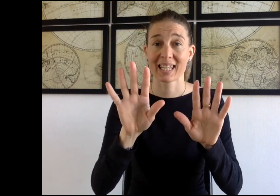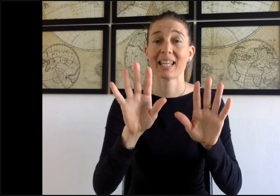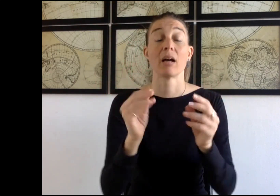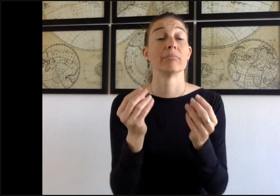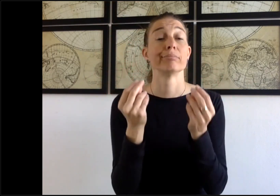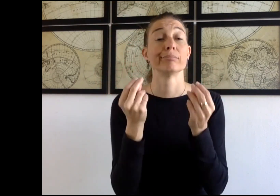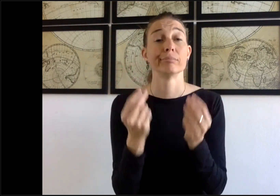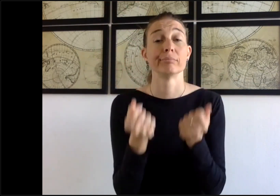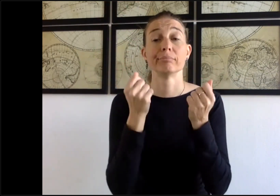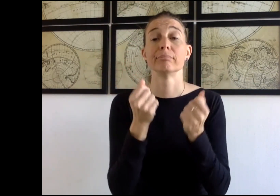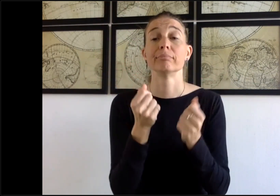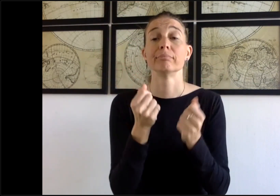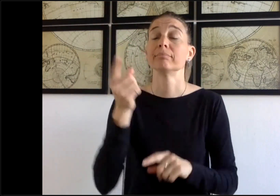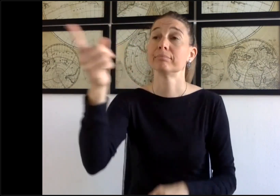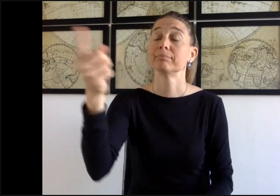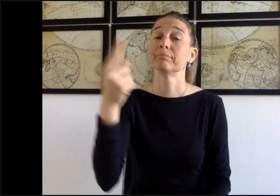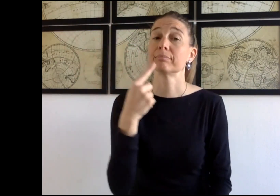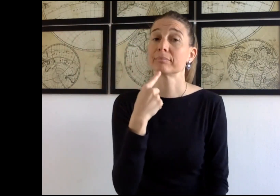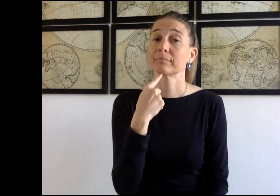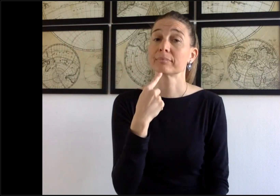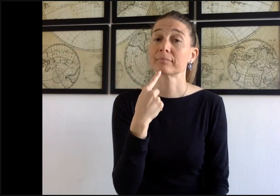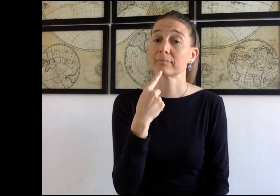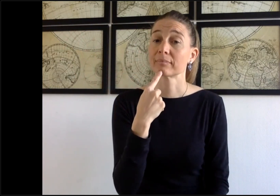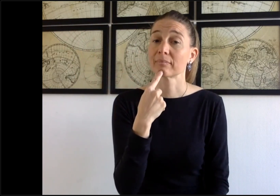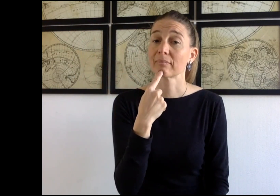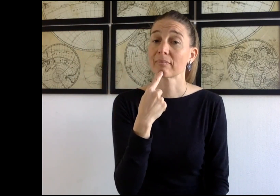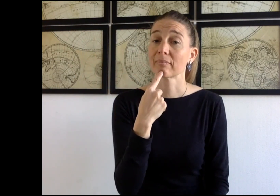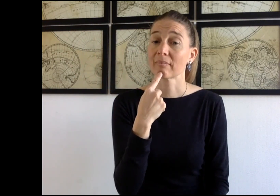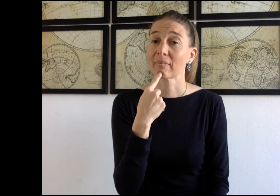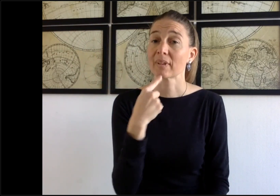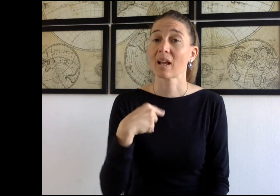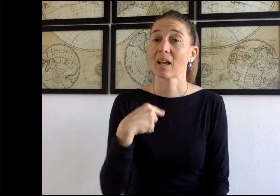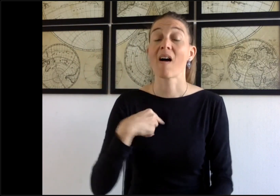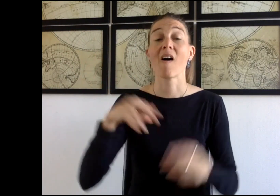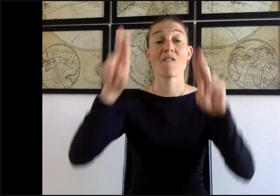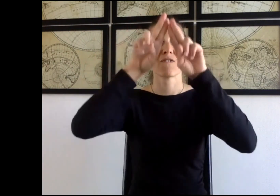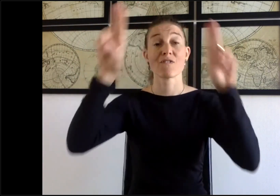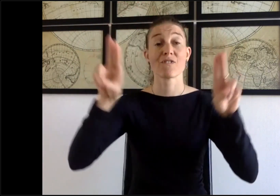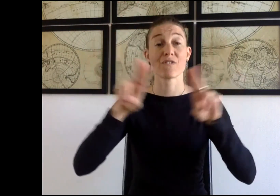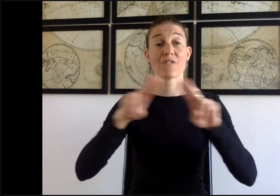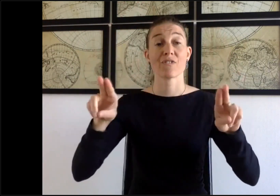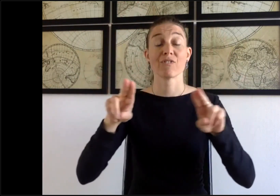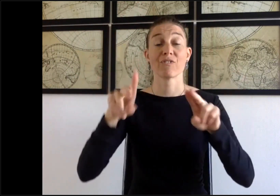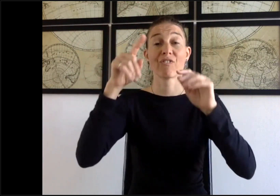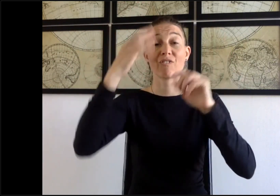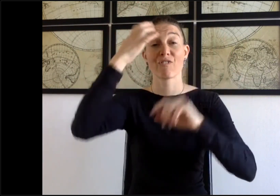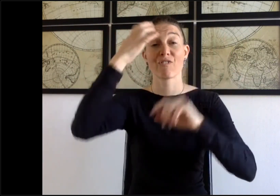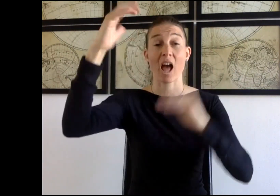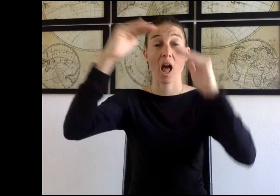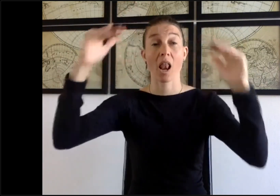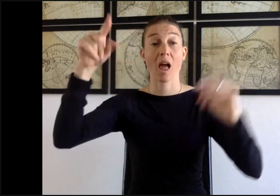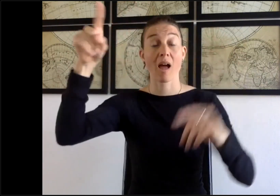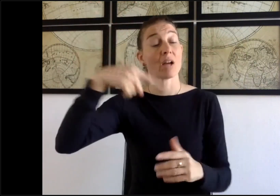a message from the federal level that my disability allowance is reduced